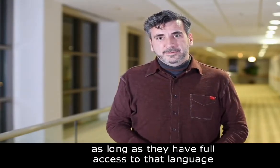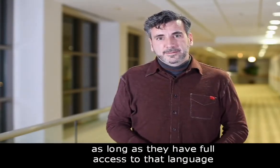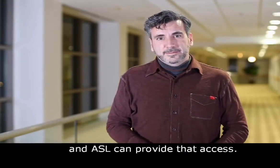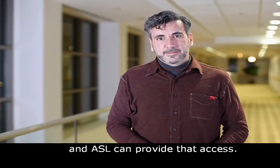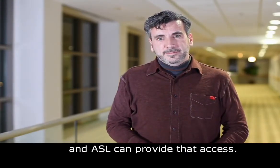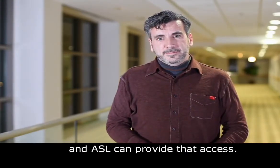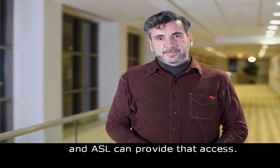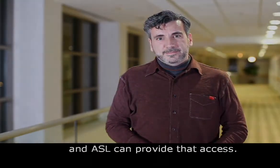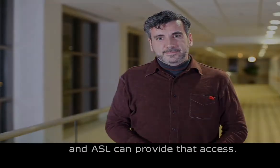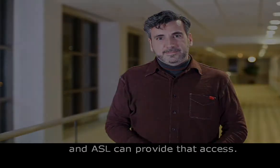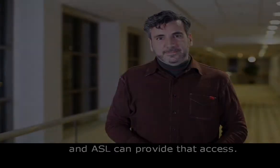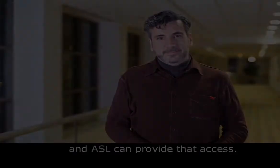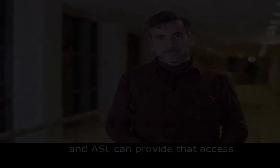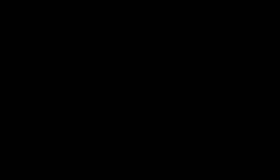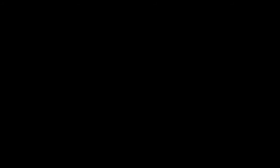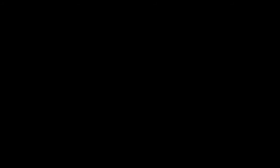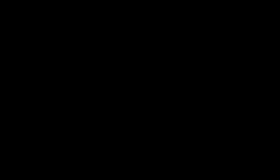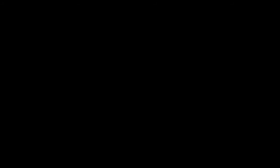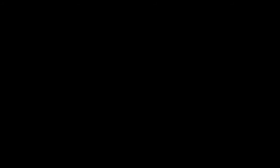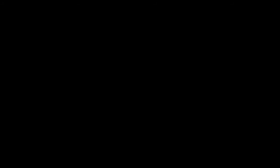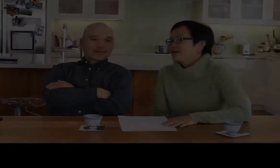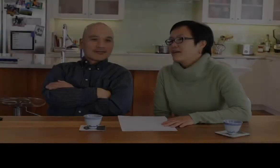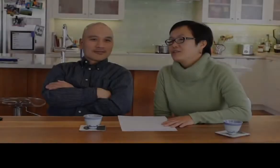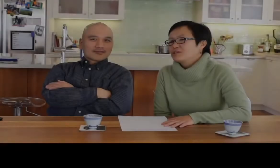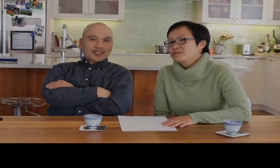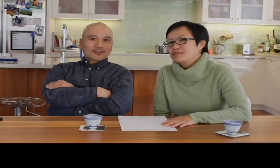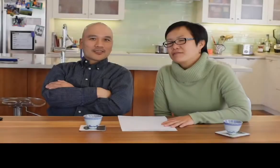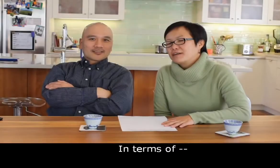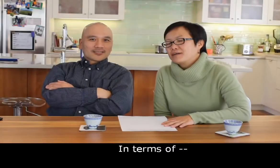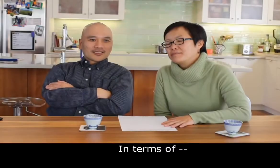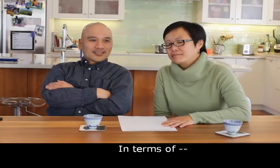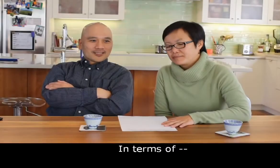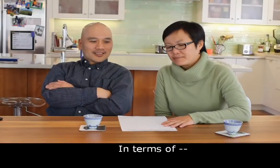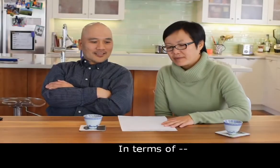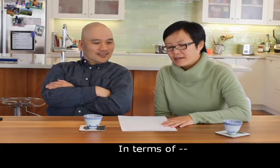and ASL can provide that access. In terms of,